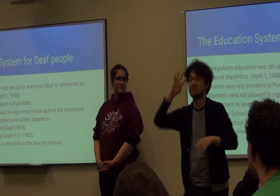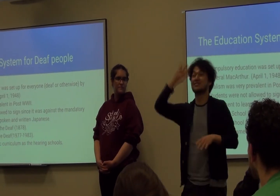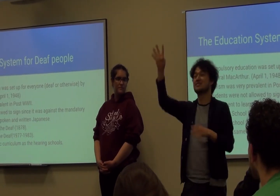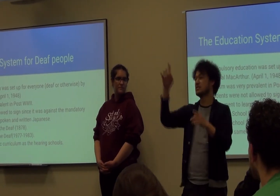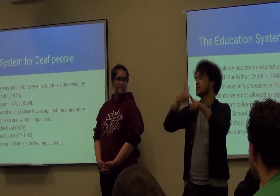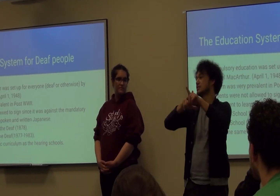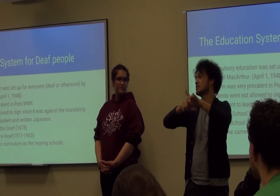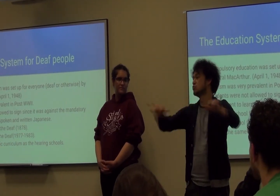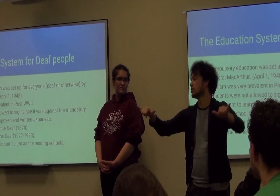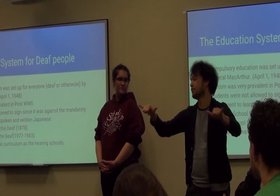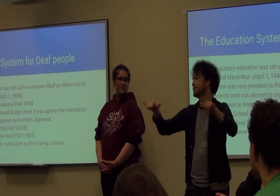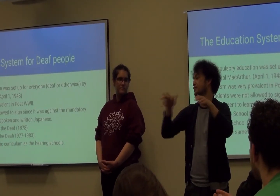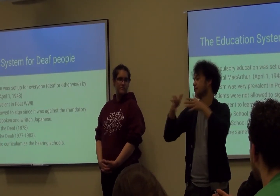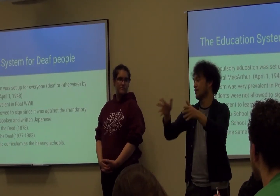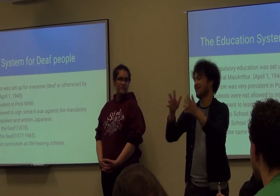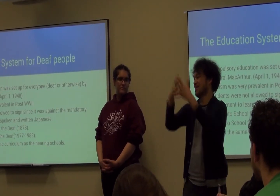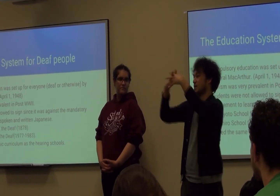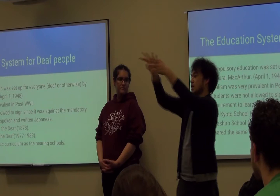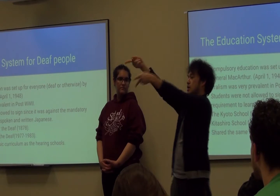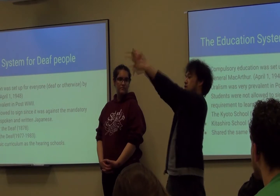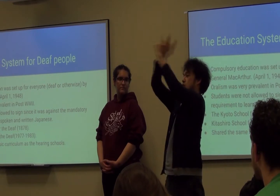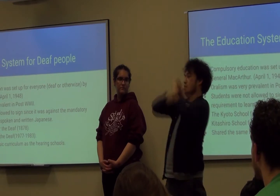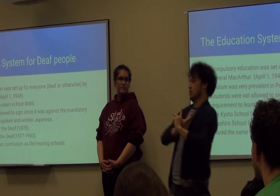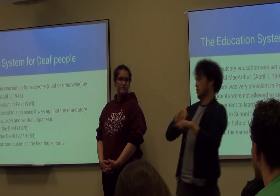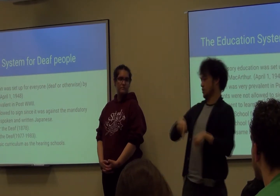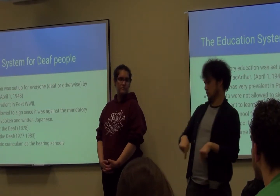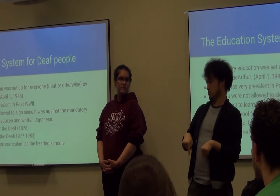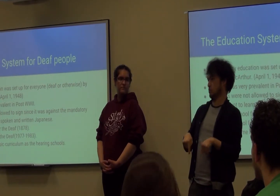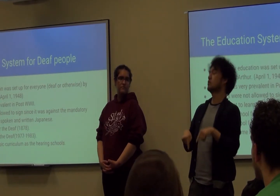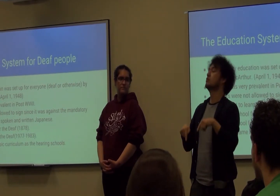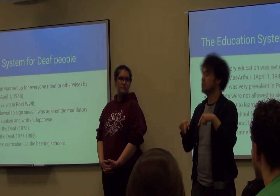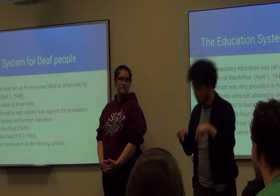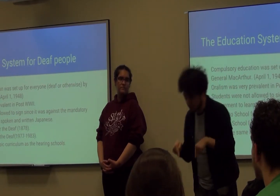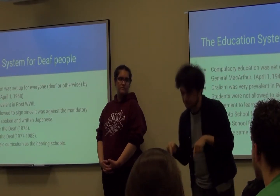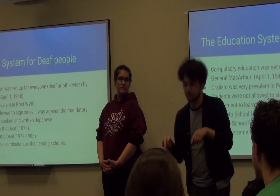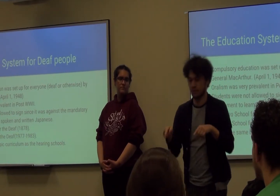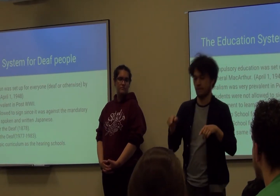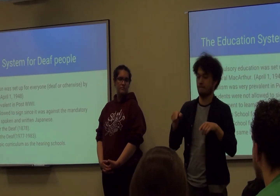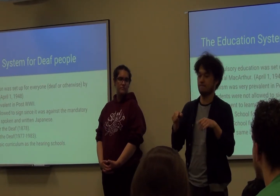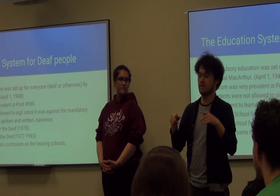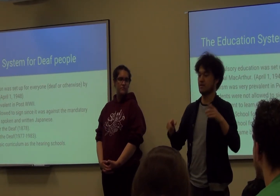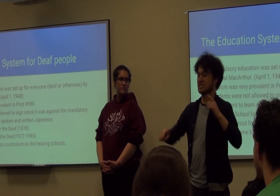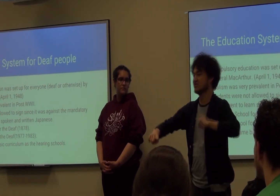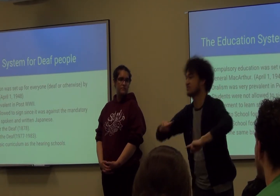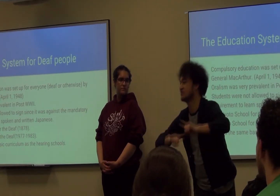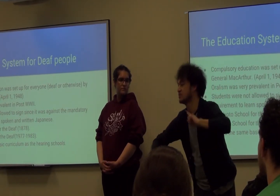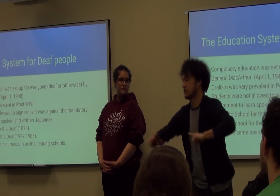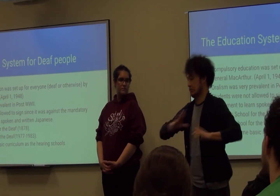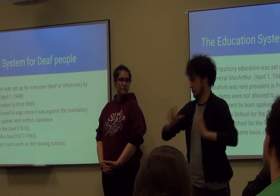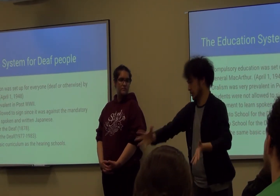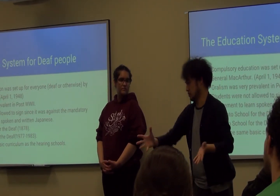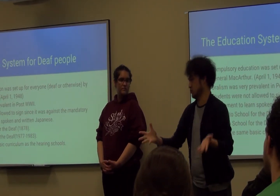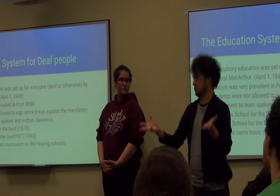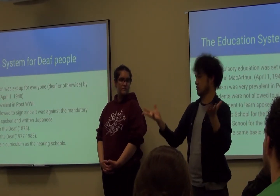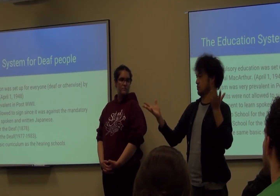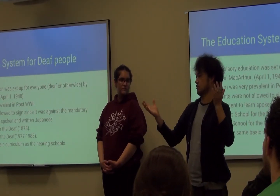used. Then they basically, when they set up the new deaf school, they copied how it was done in